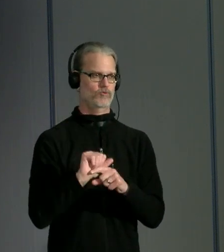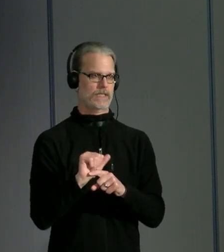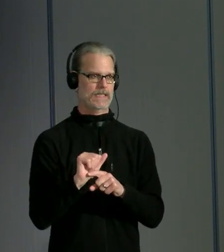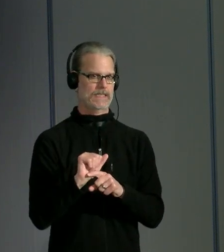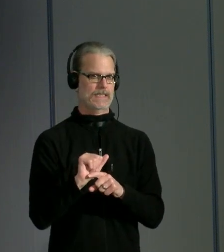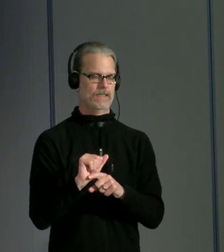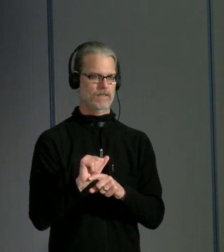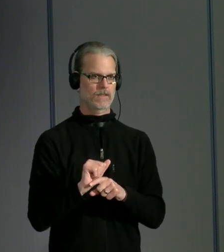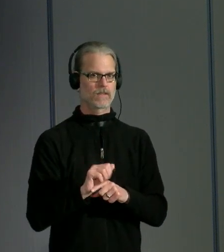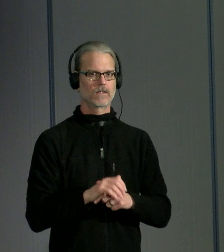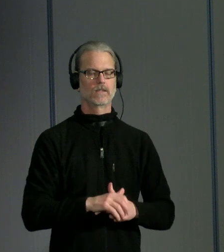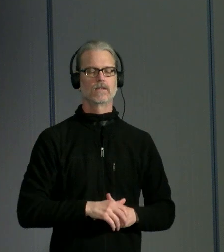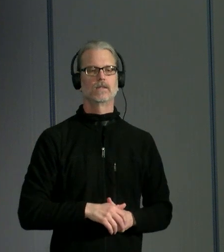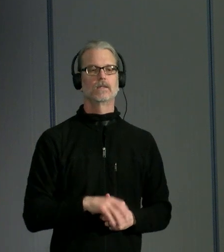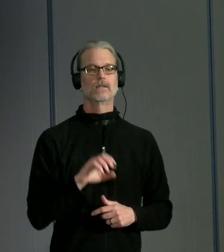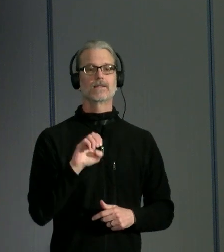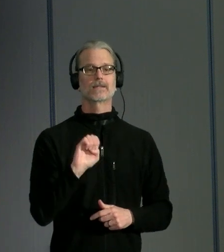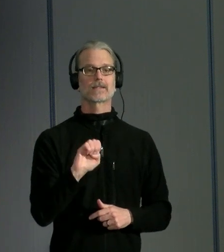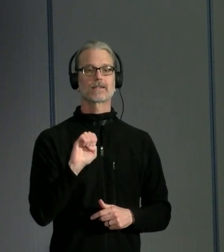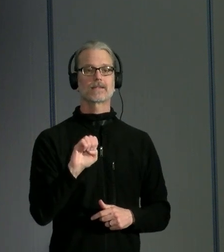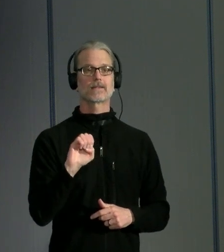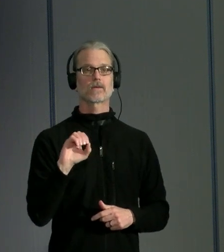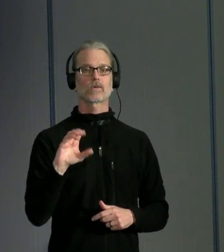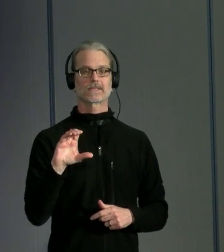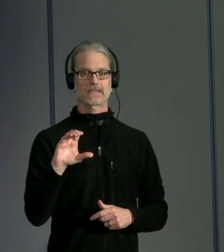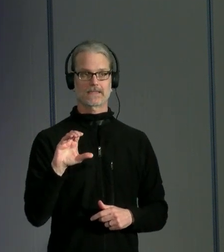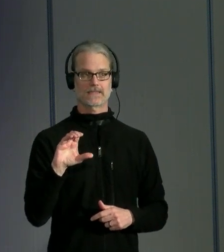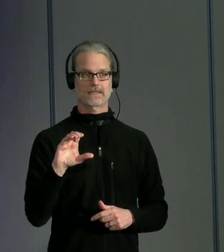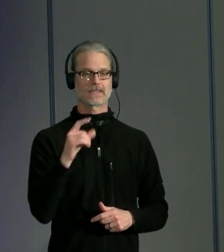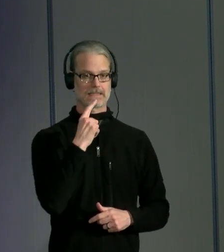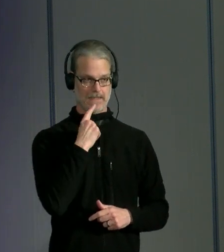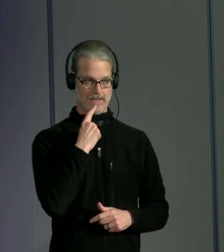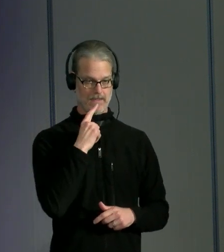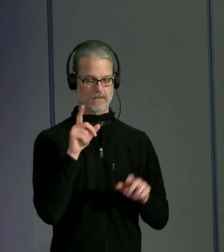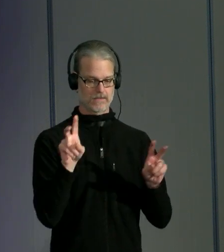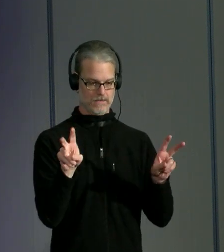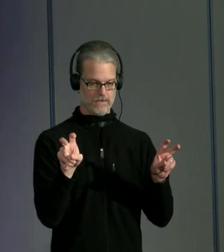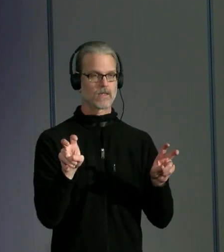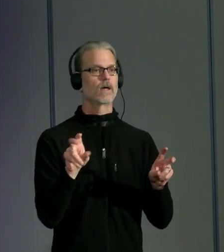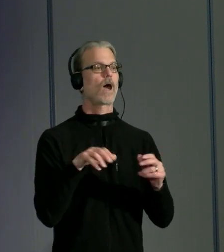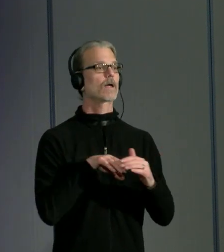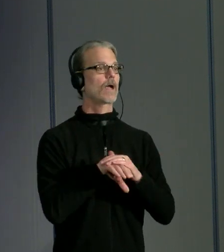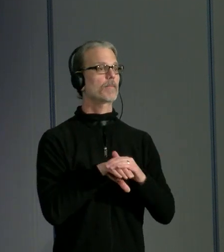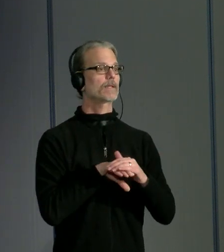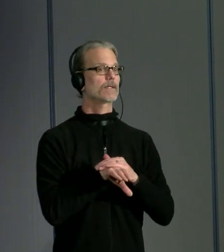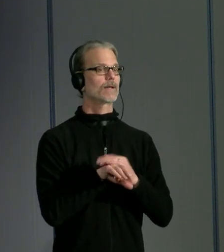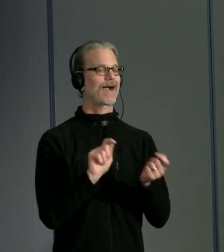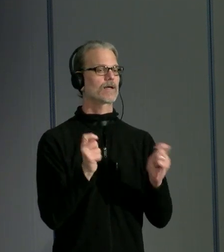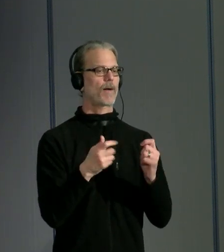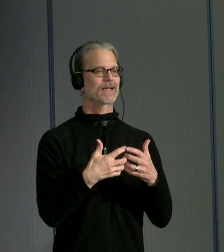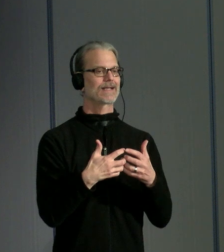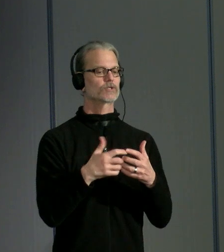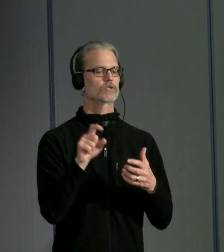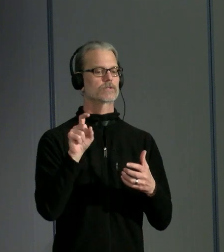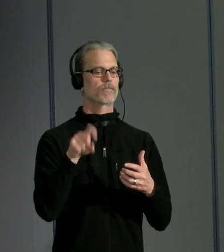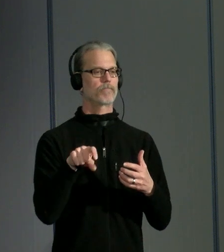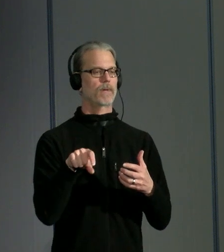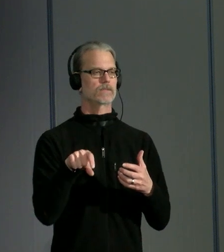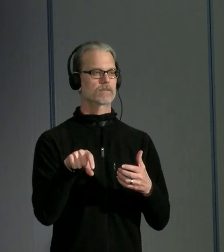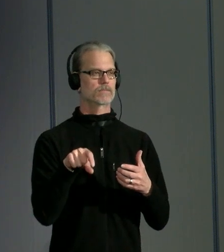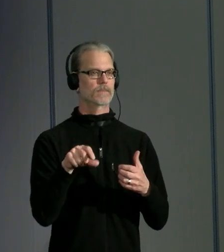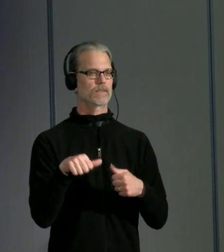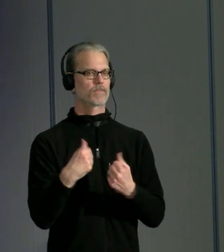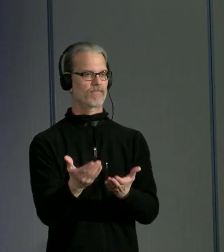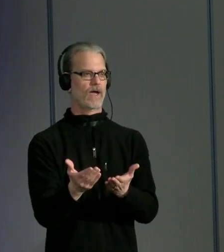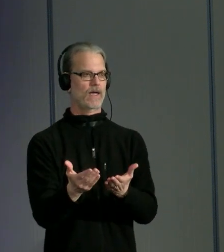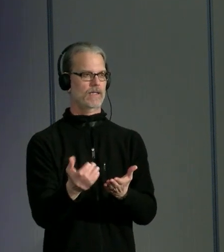The EEOC guidance does say that accommodations must be implemented absent hardship so an employee can